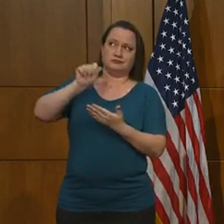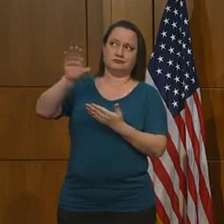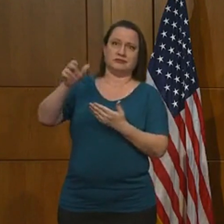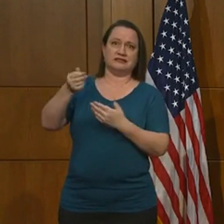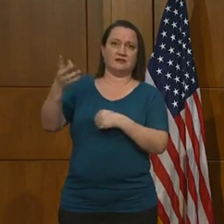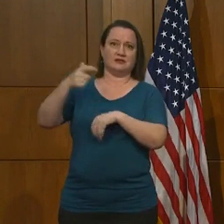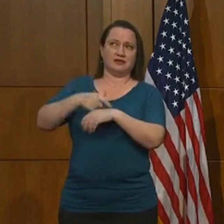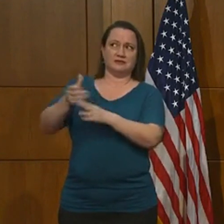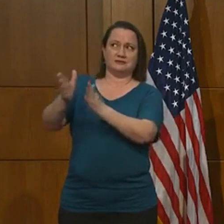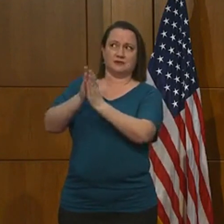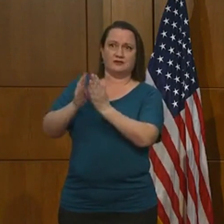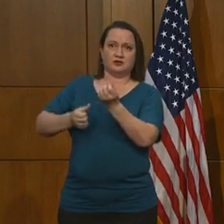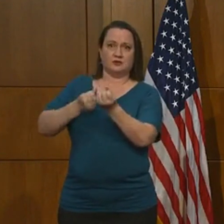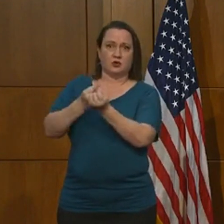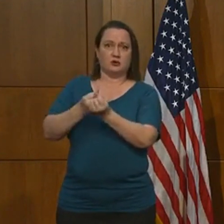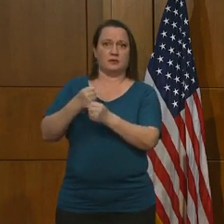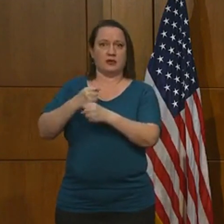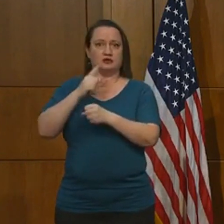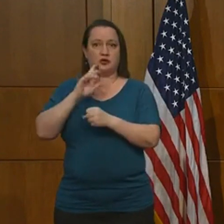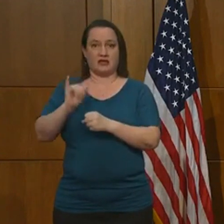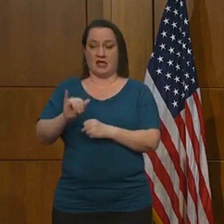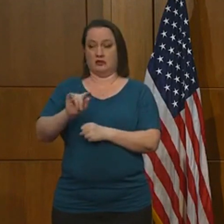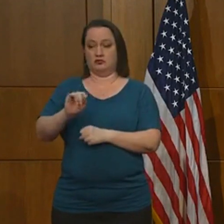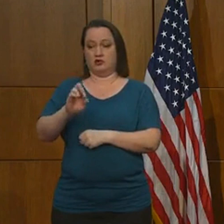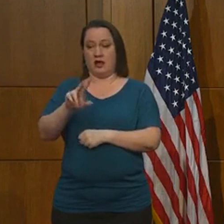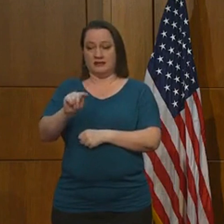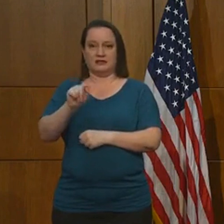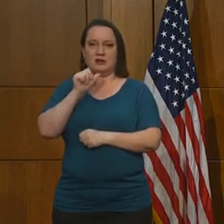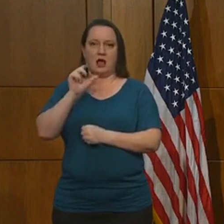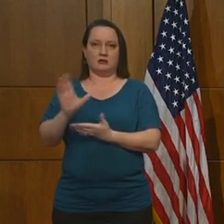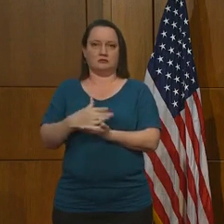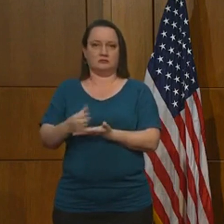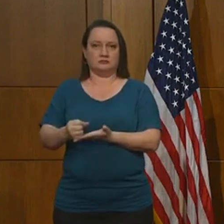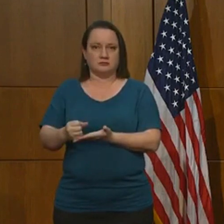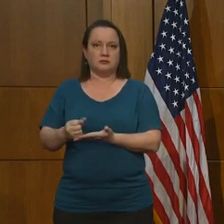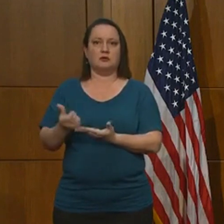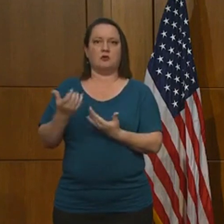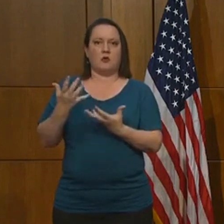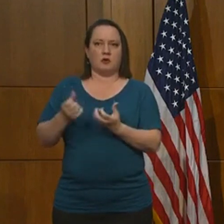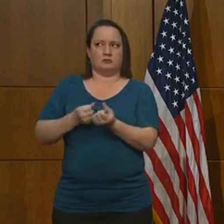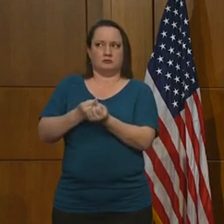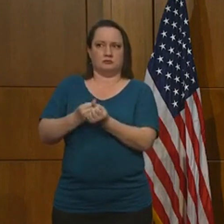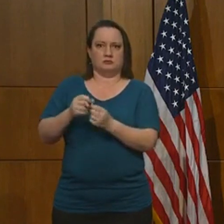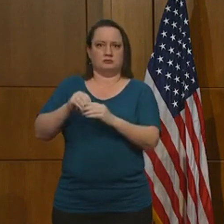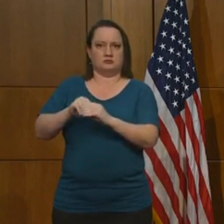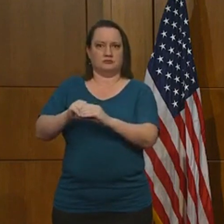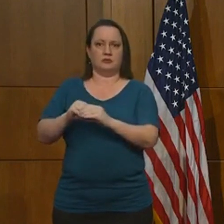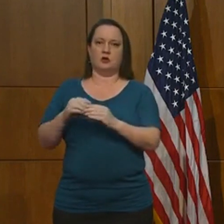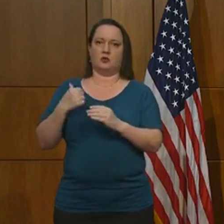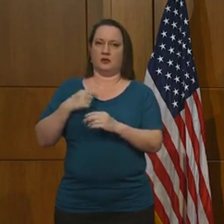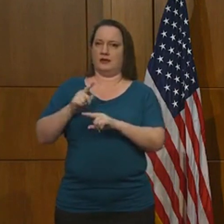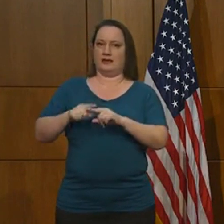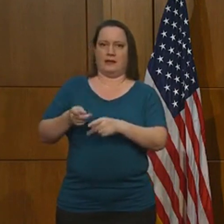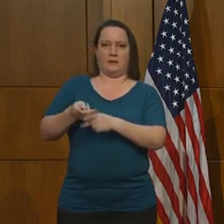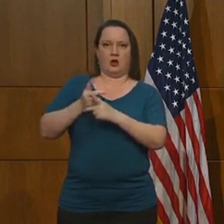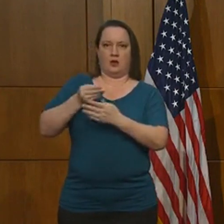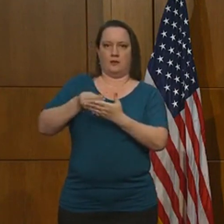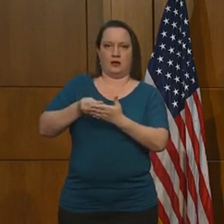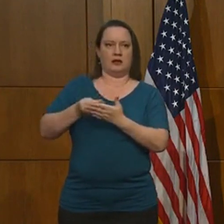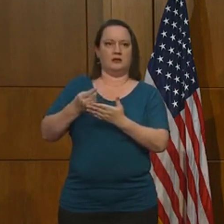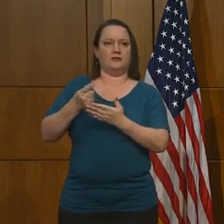can backfill that unemployment insurance trust. And we're not sure, we're still watching it. We can't borrow money currently from the federal